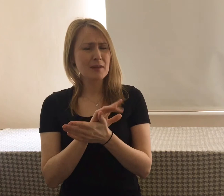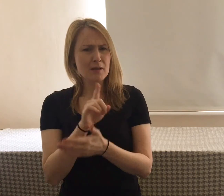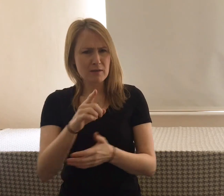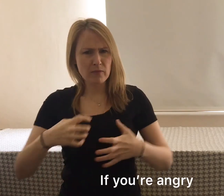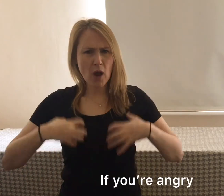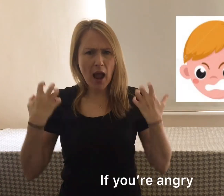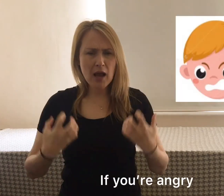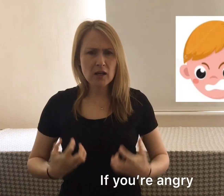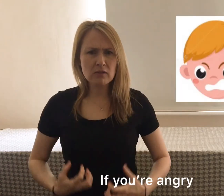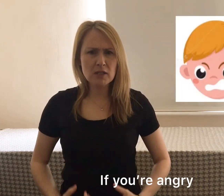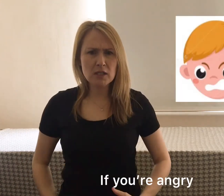If you are angry,